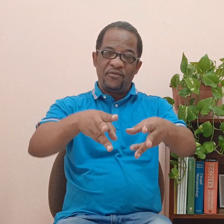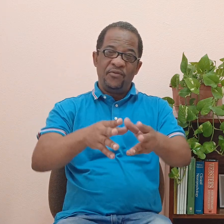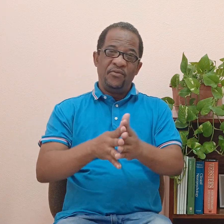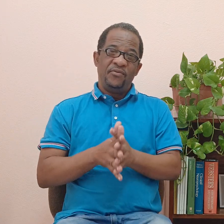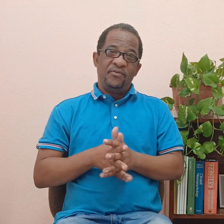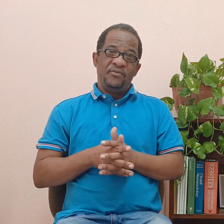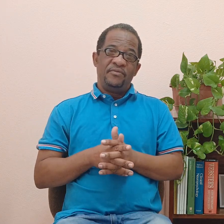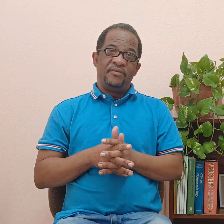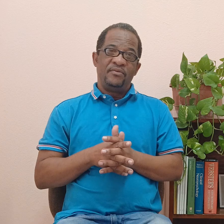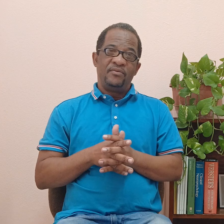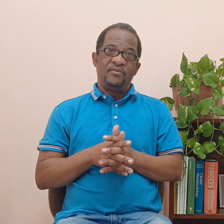Selah.